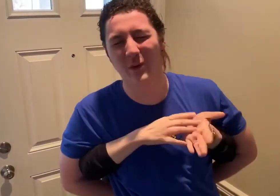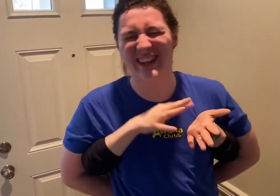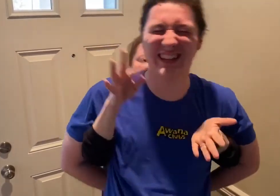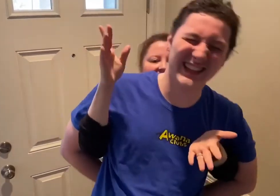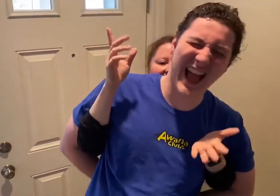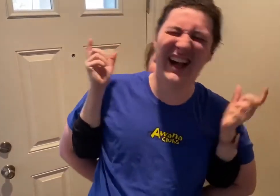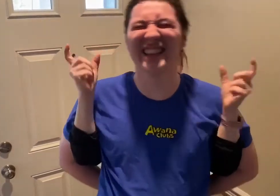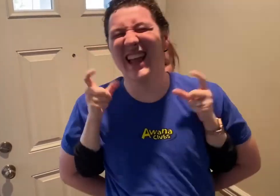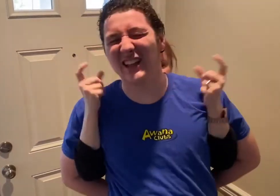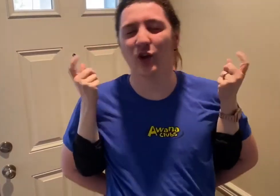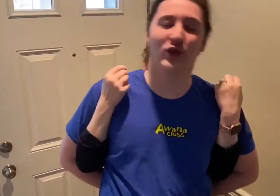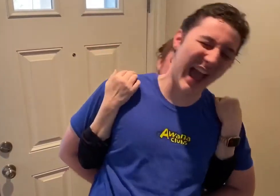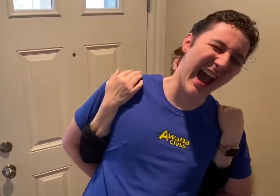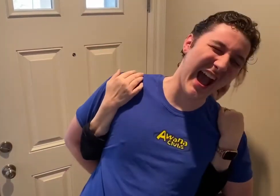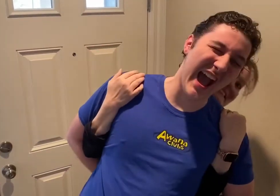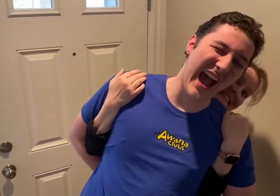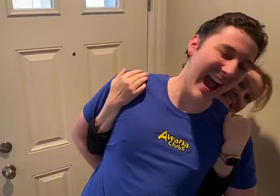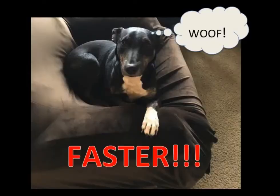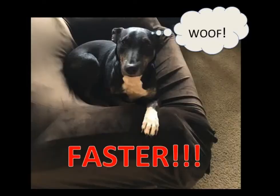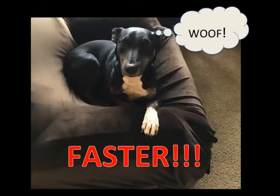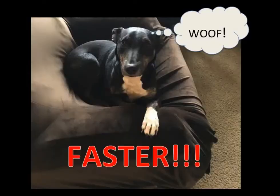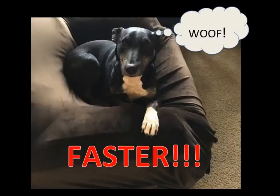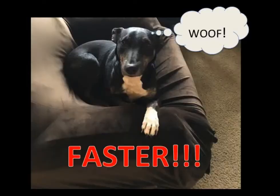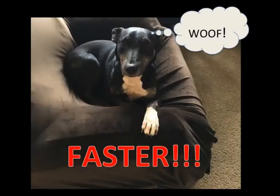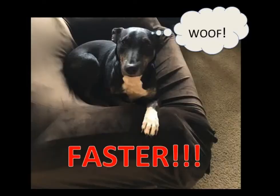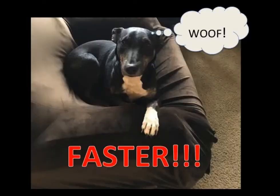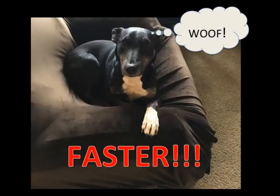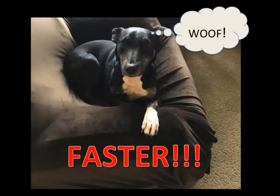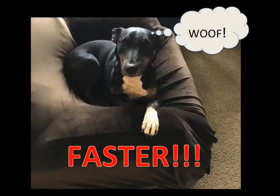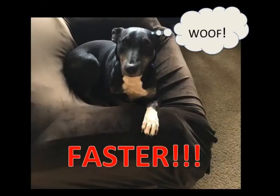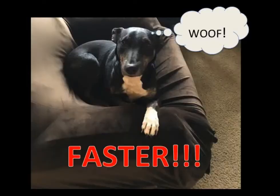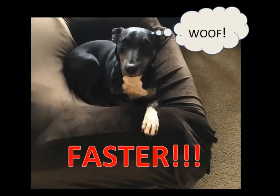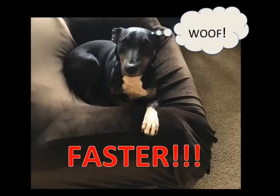glory, hallelujah. Now we're going to speed it up a little more.